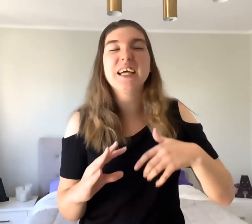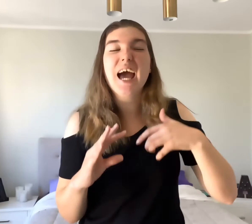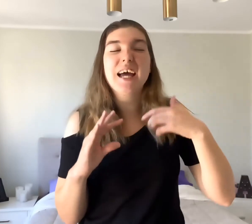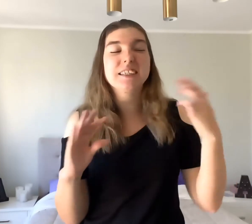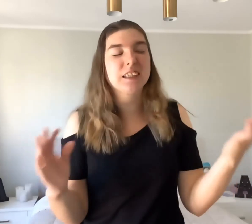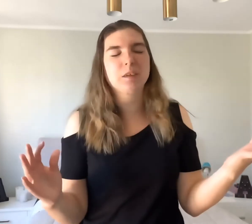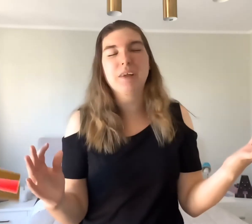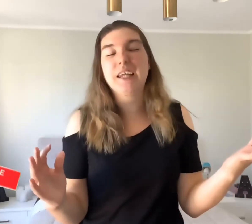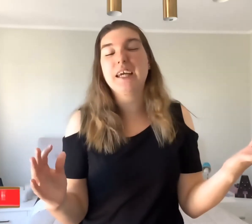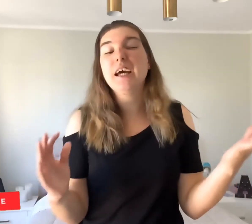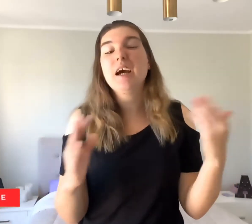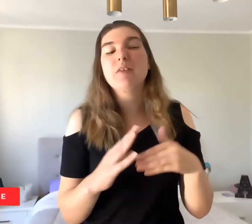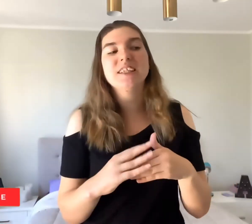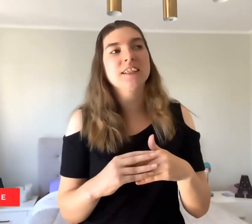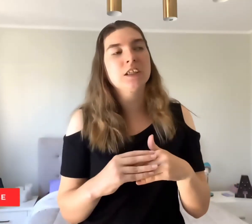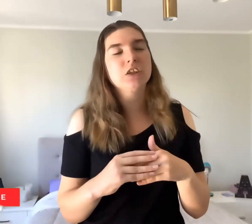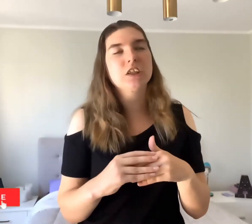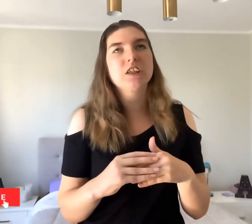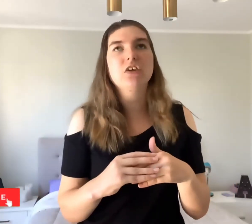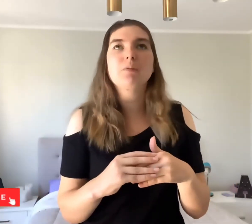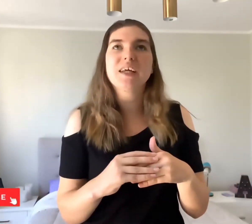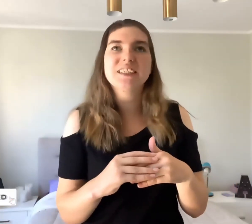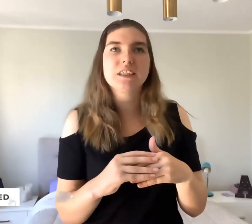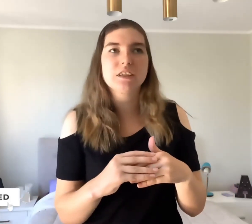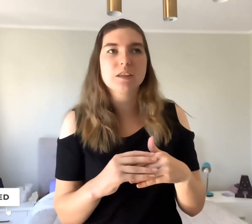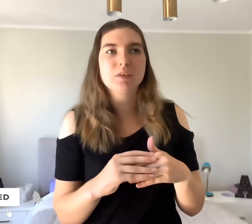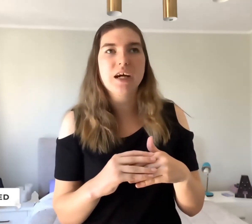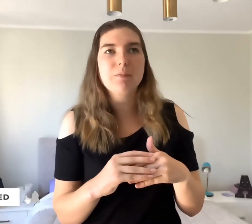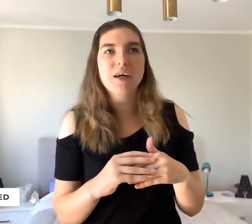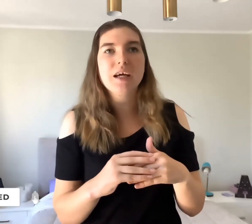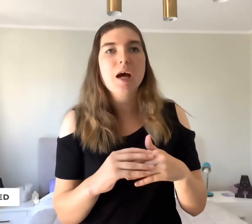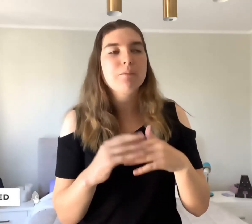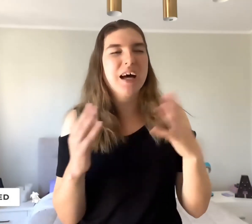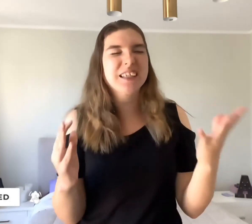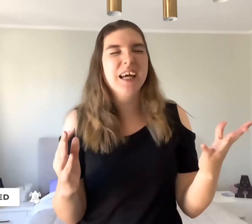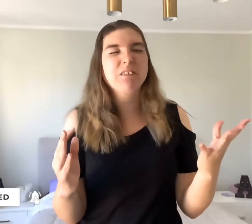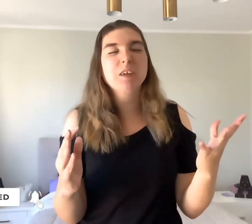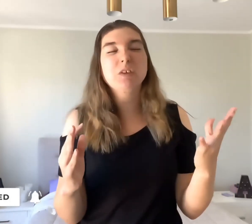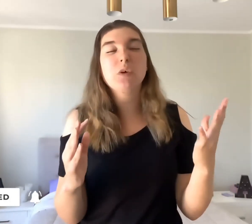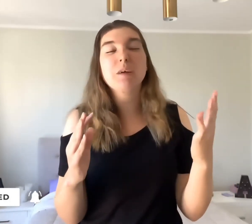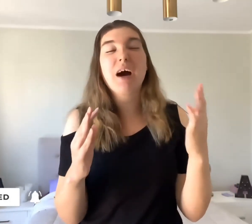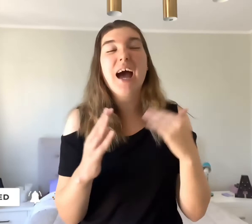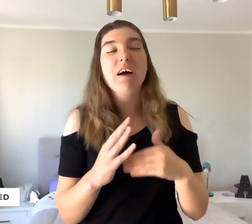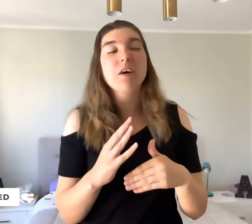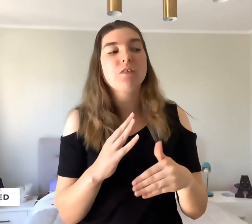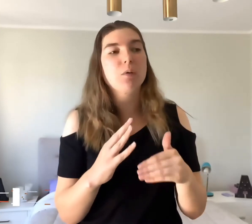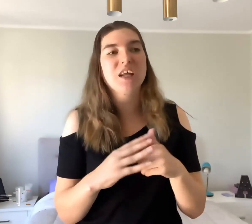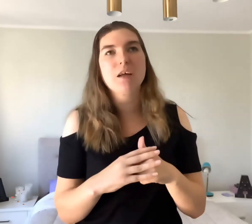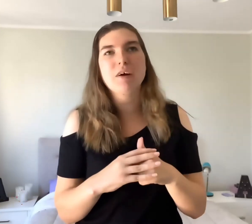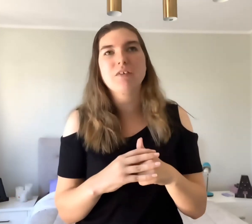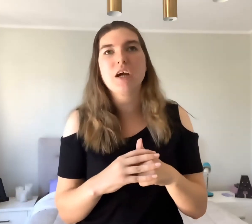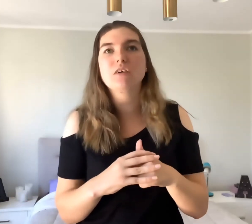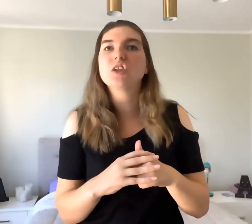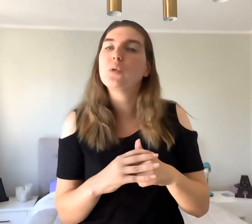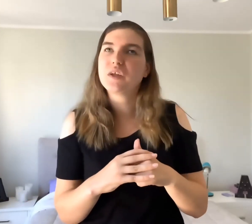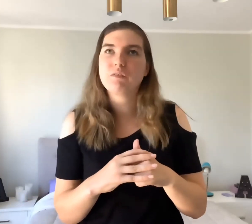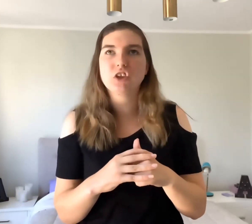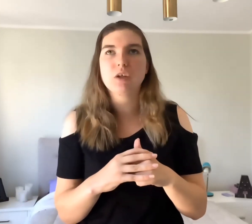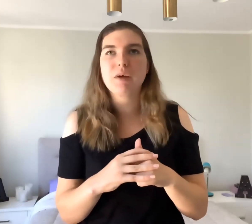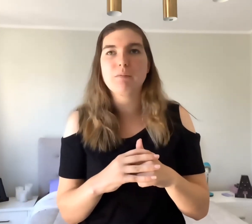and disability. If that sounds interesting to you, then please consider subscribing. But today I'm going to be talking about how I film and edit my videos with a vision impairment.